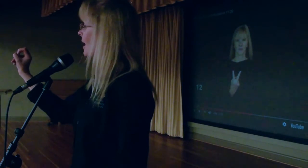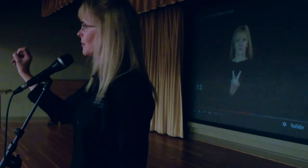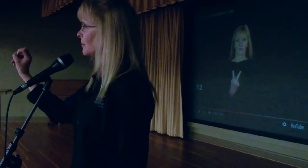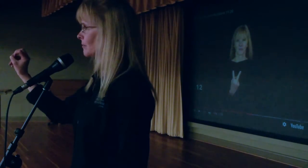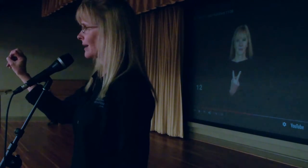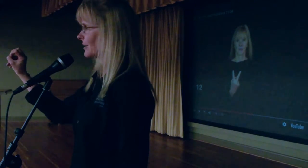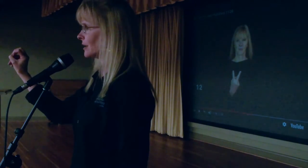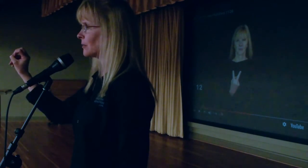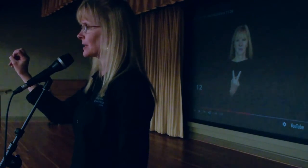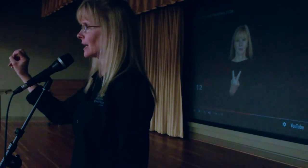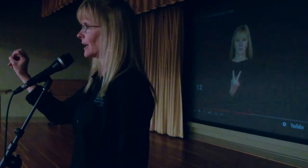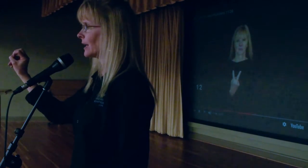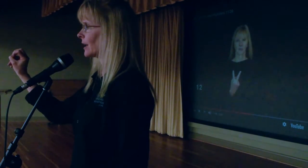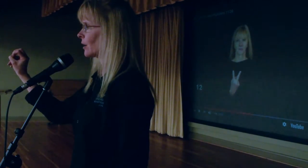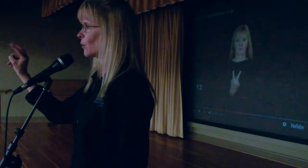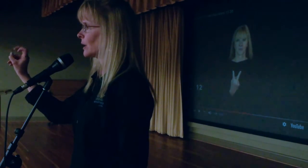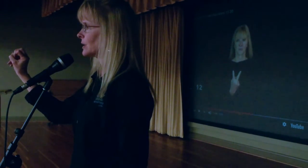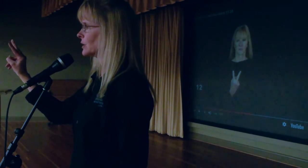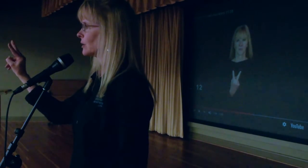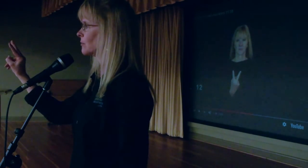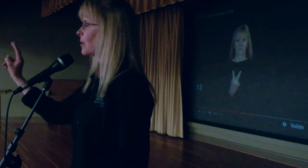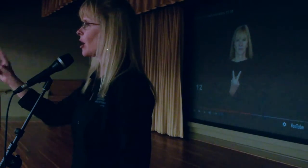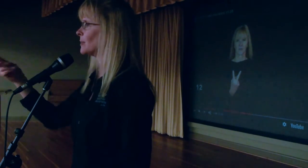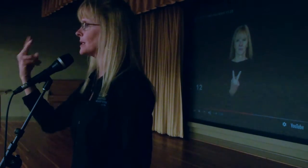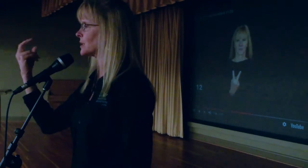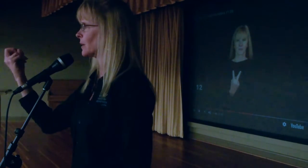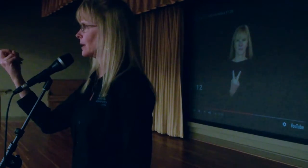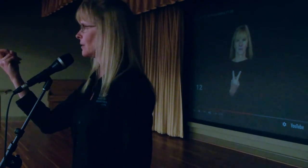behind my thumb slightly, and I go 1, 2. Palm is this way though.